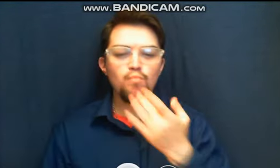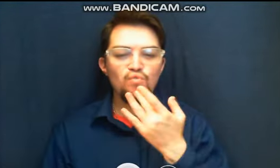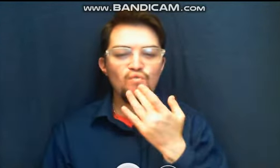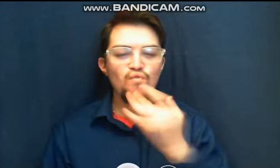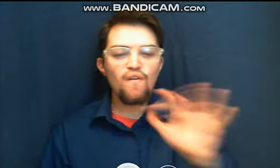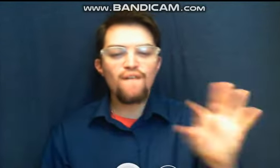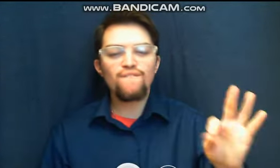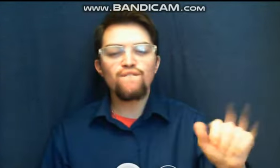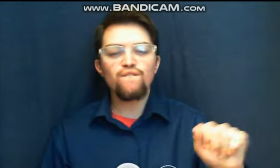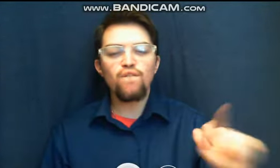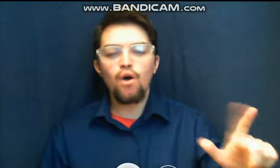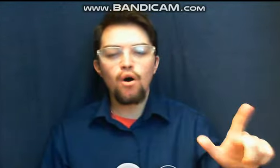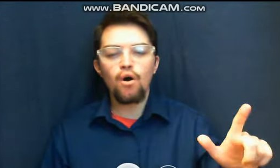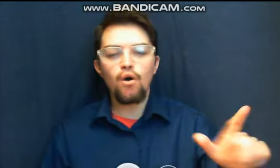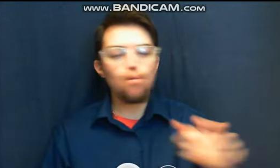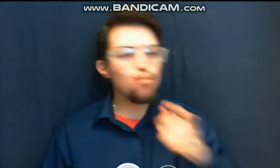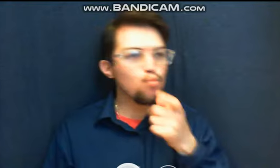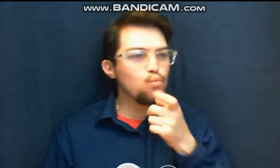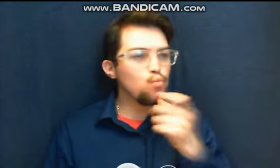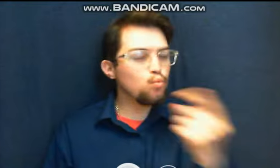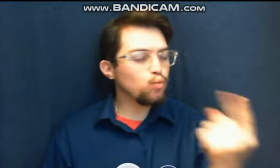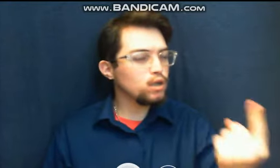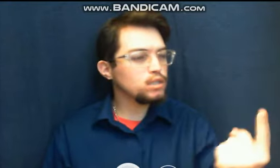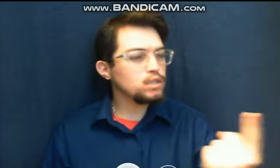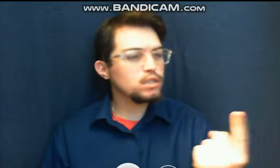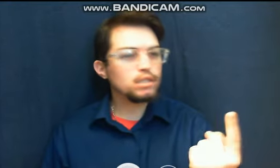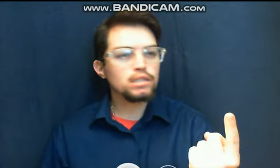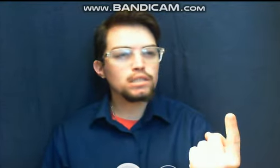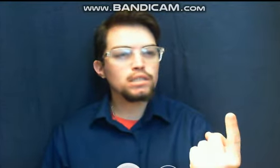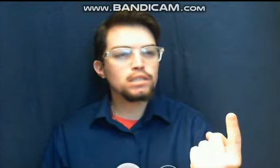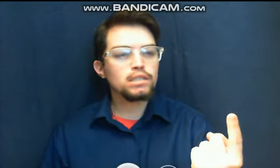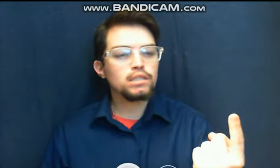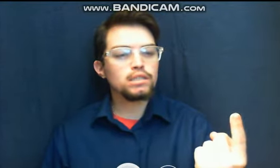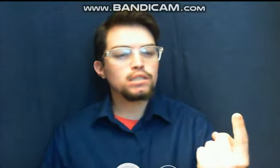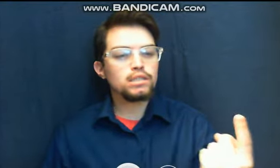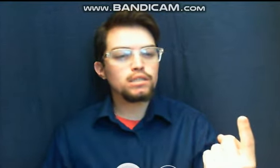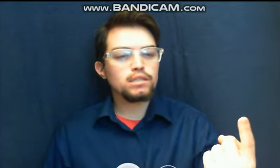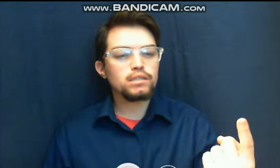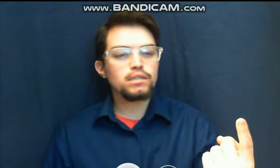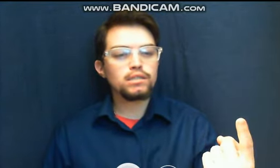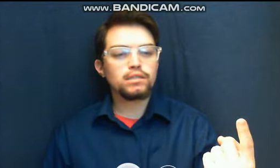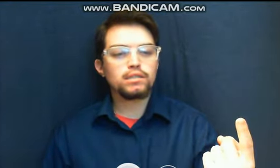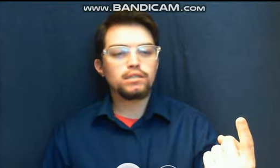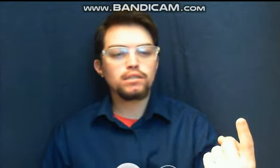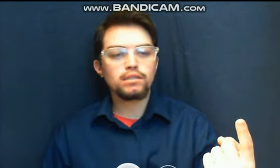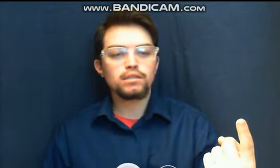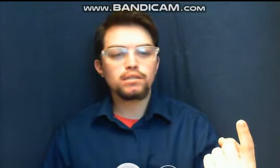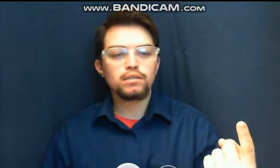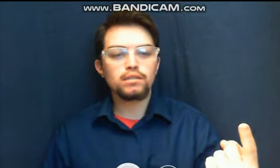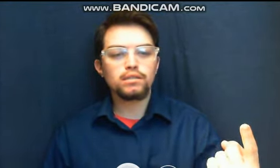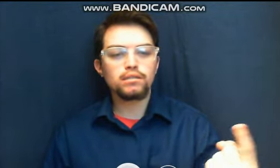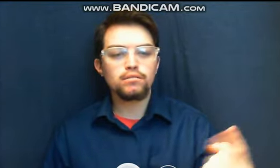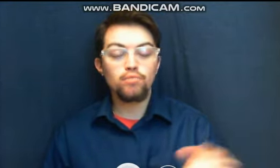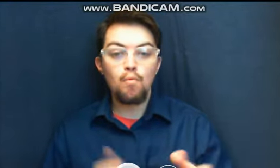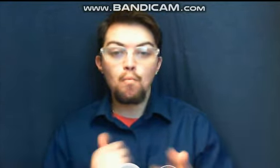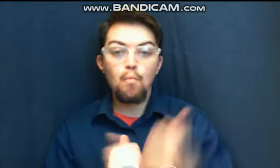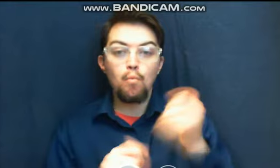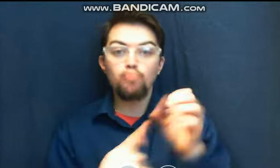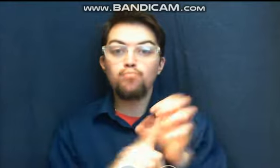season, summertime, and then springtime, boys and